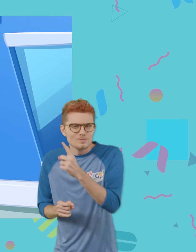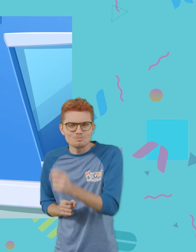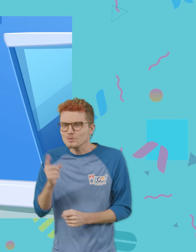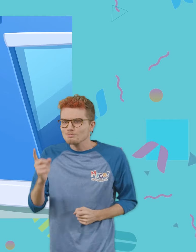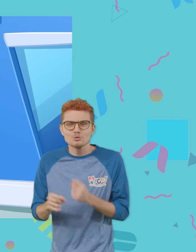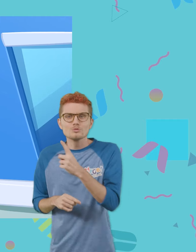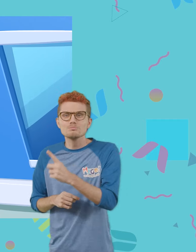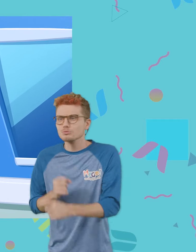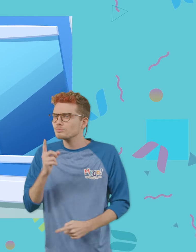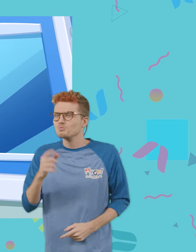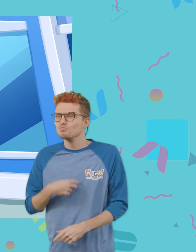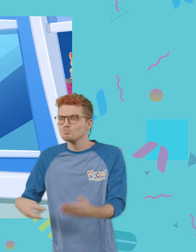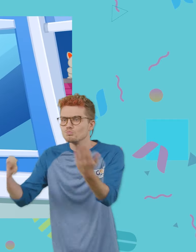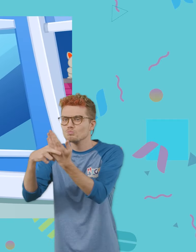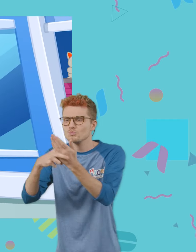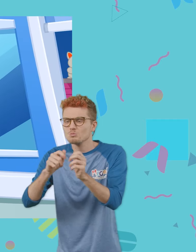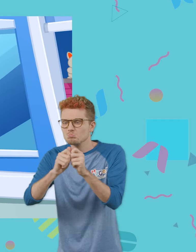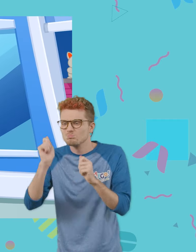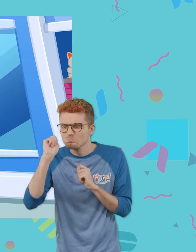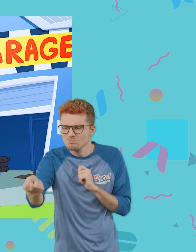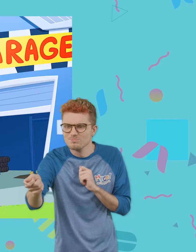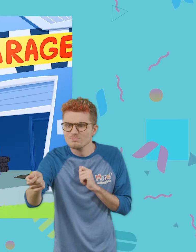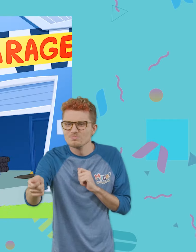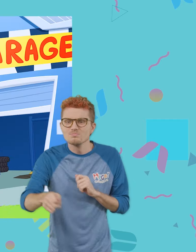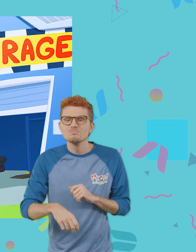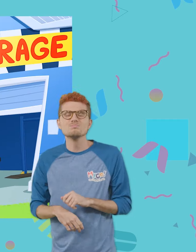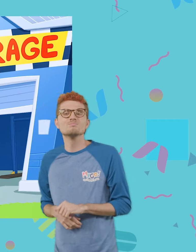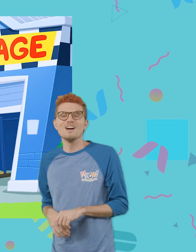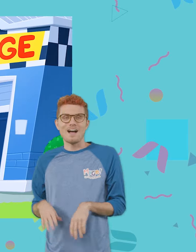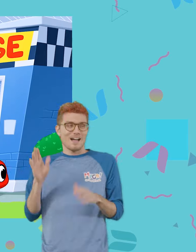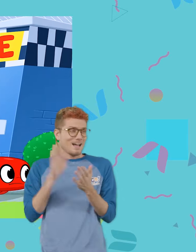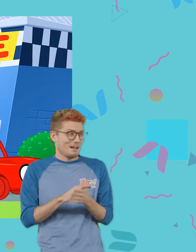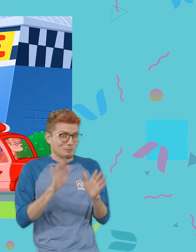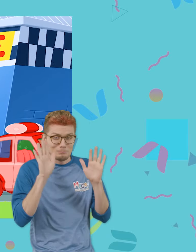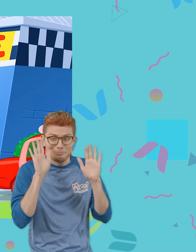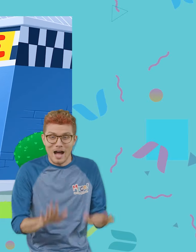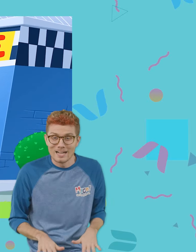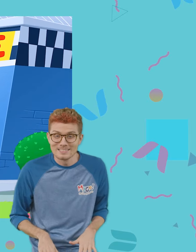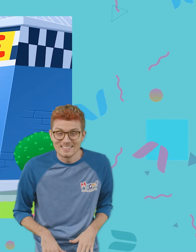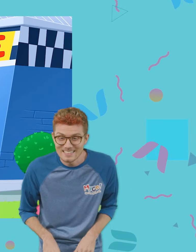Oh, that's great!